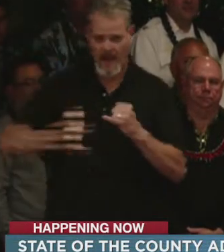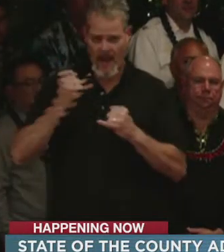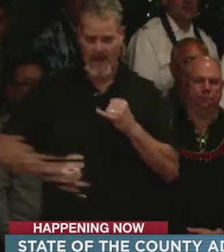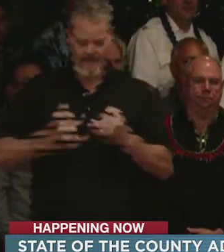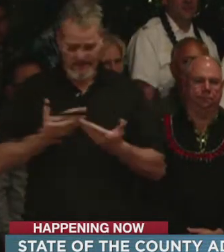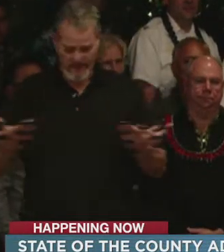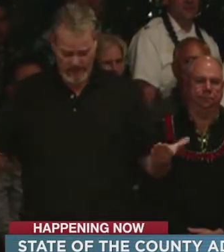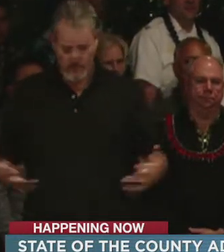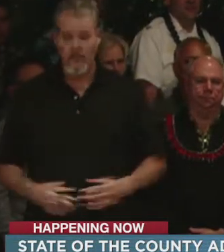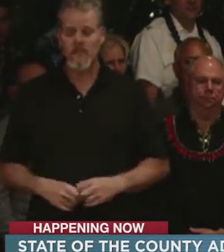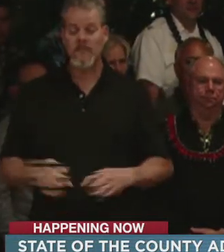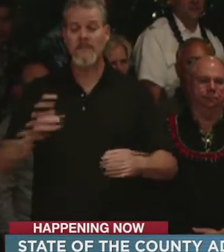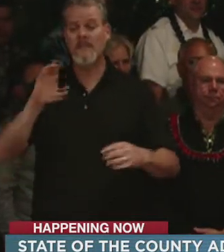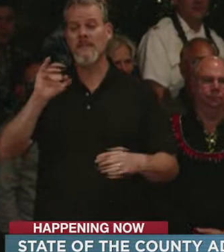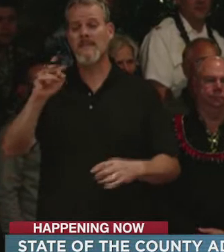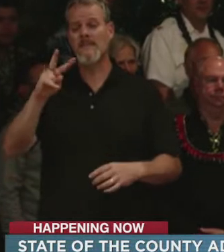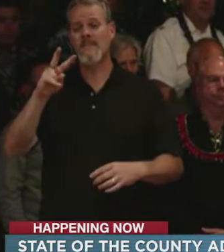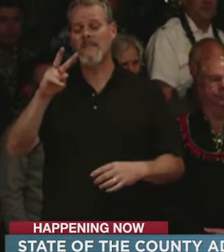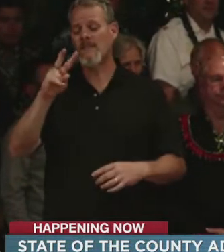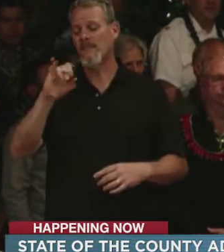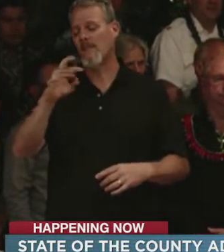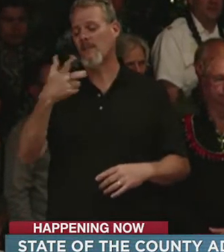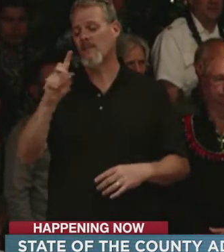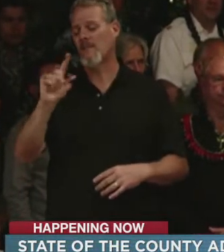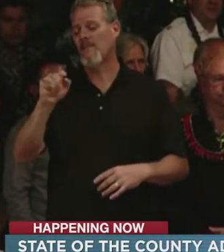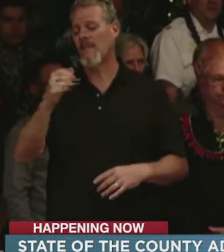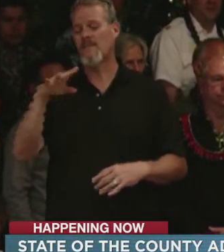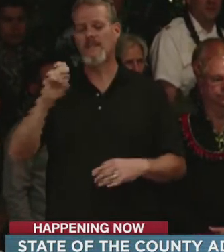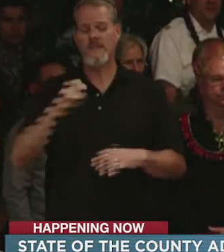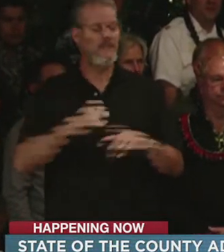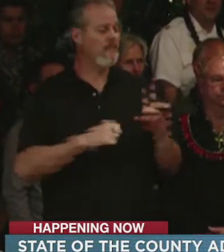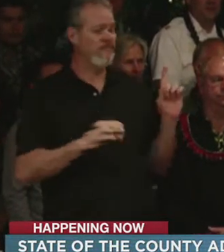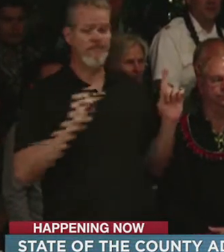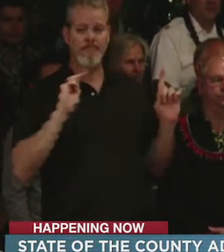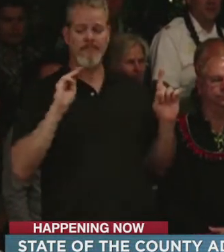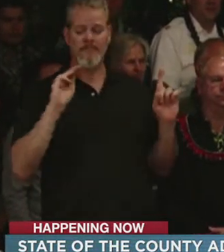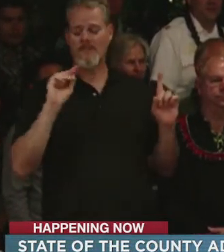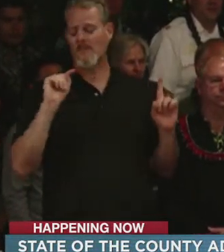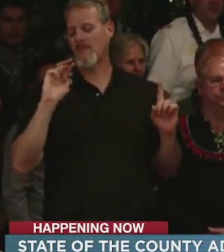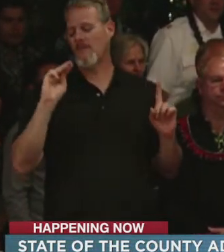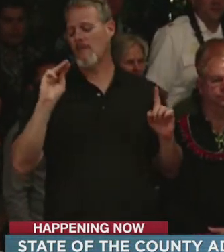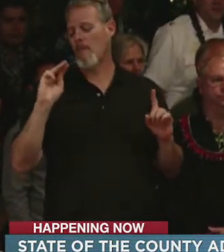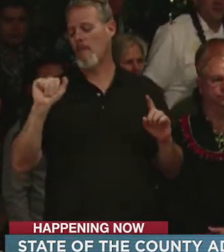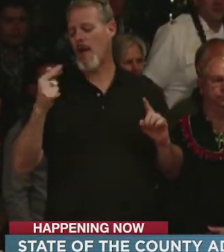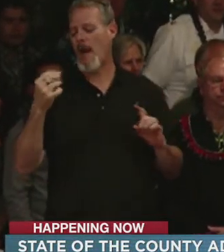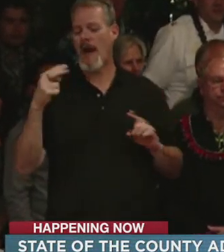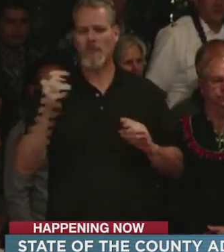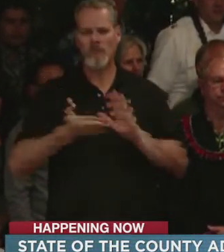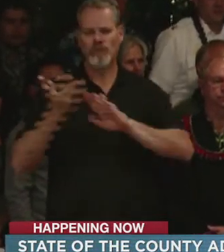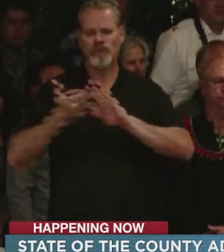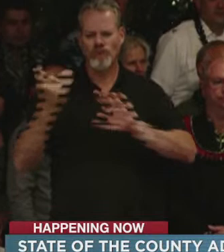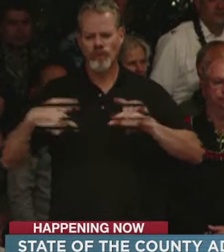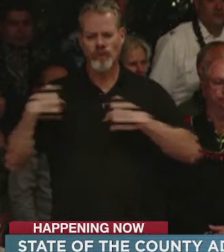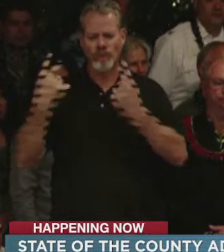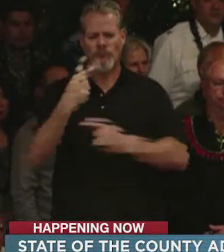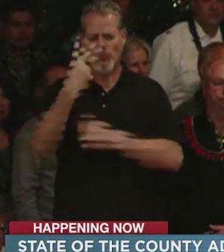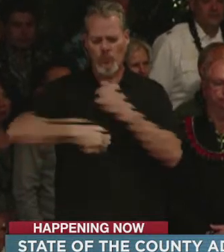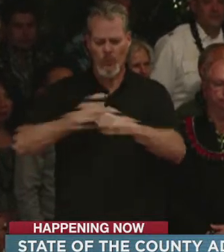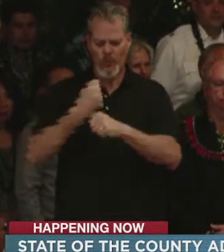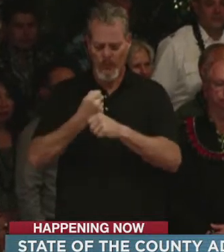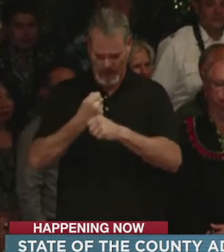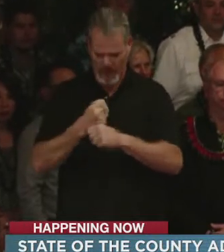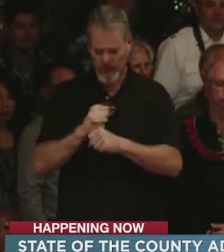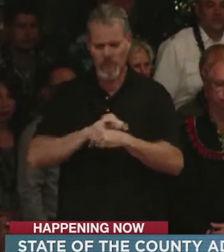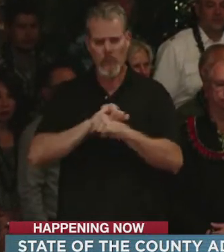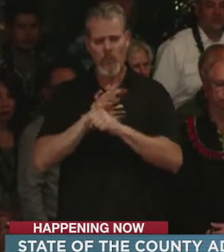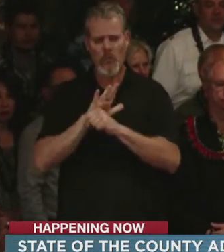led by Talmadge Magno and the county as a whole, wrapped up 2 years of coronavirus operations, including